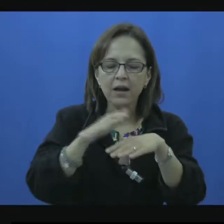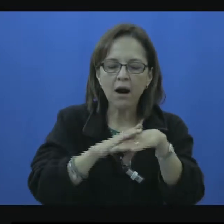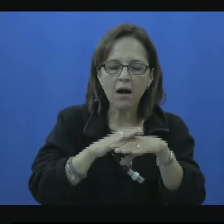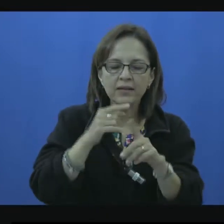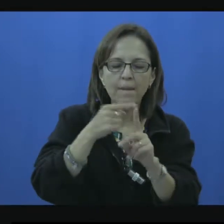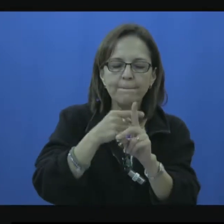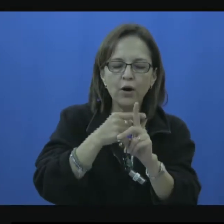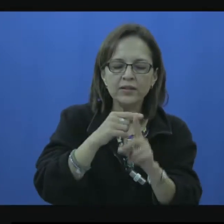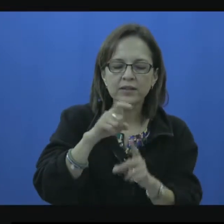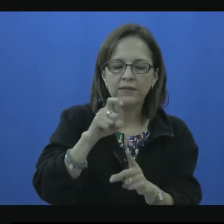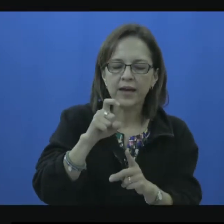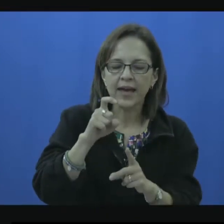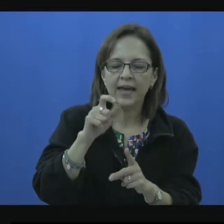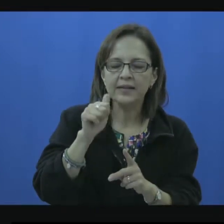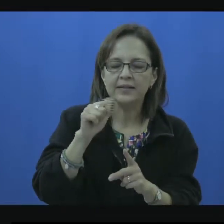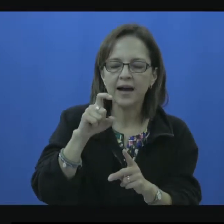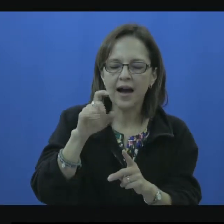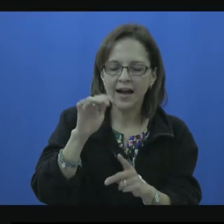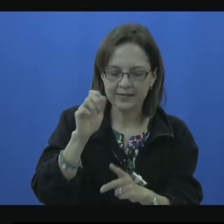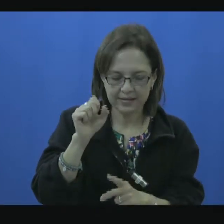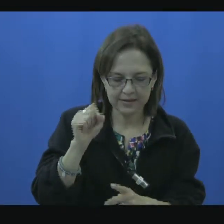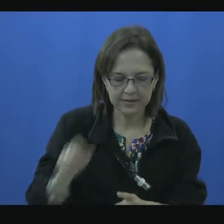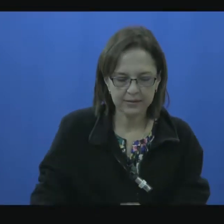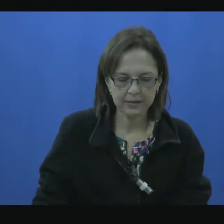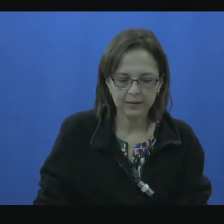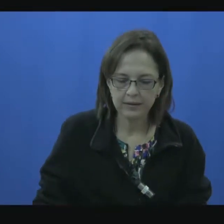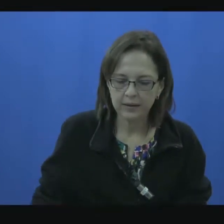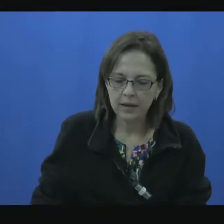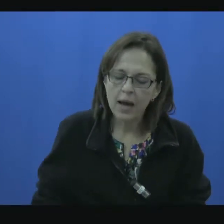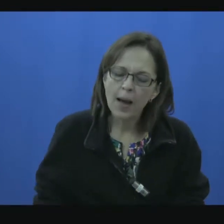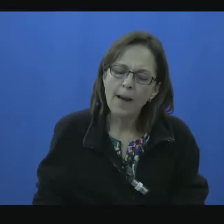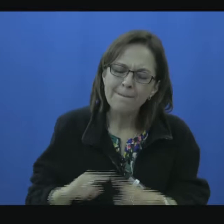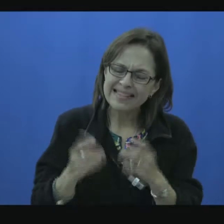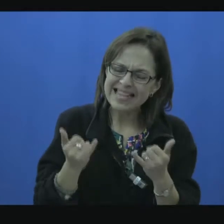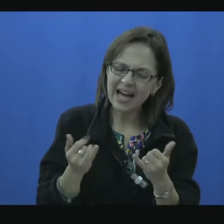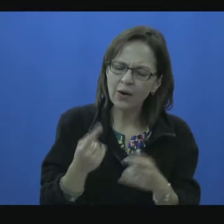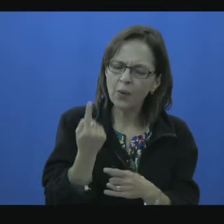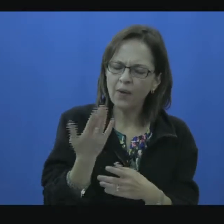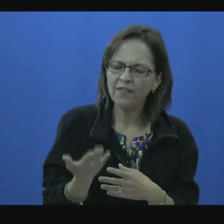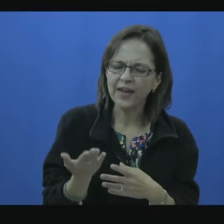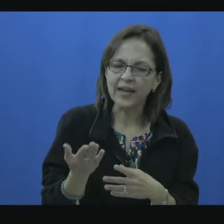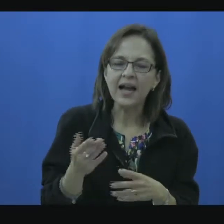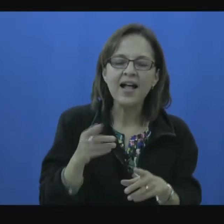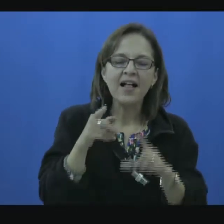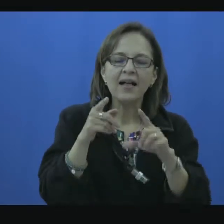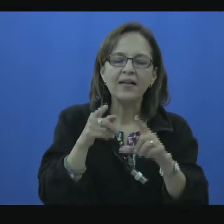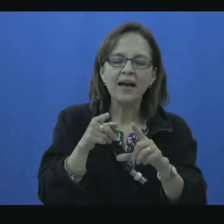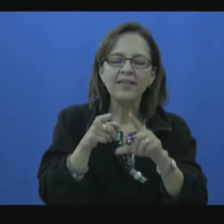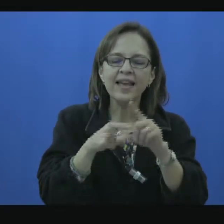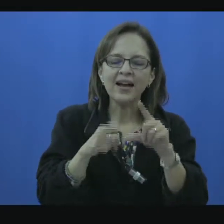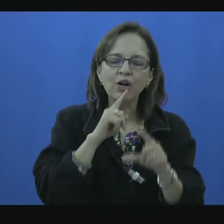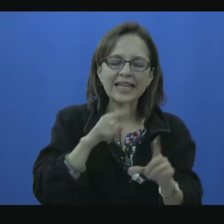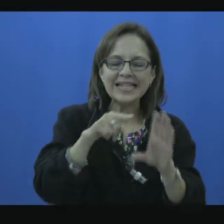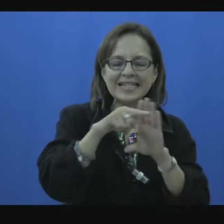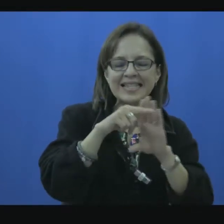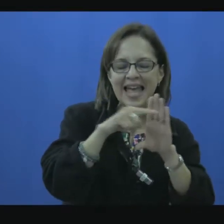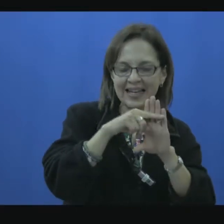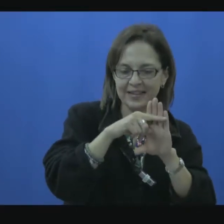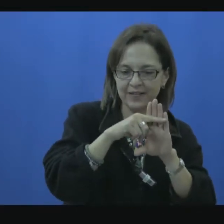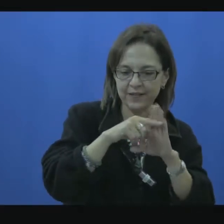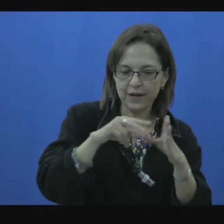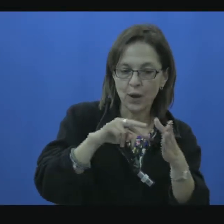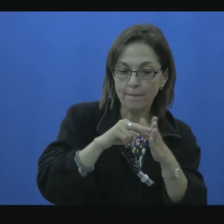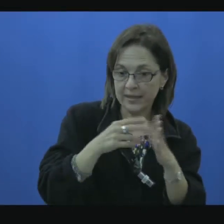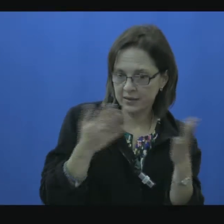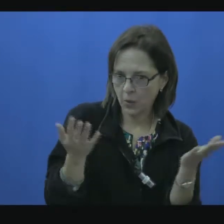starting on the positive x axis. But now one thing, the angle is